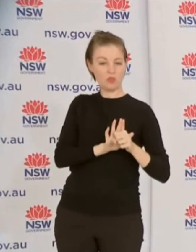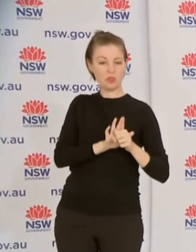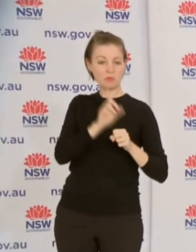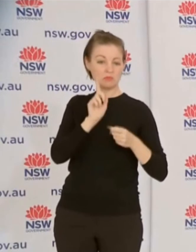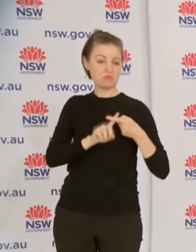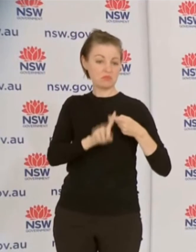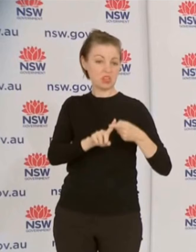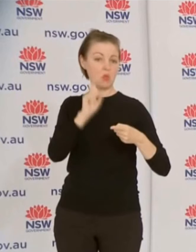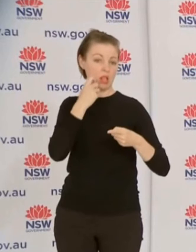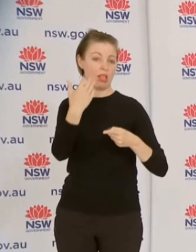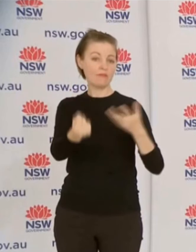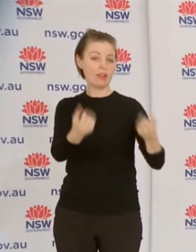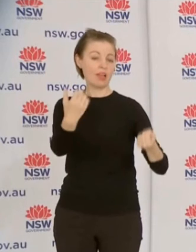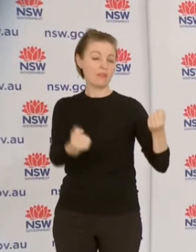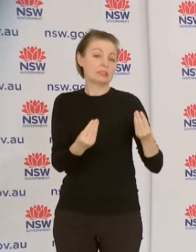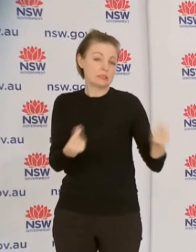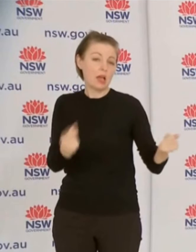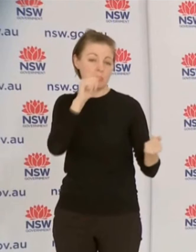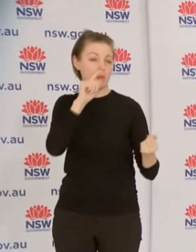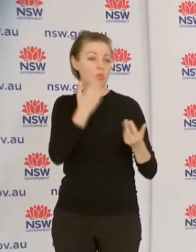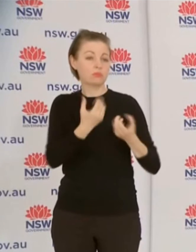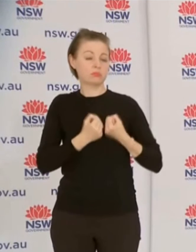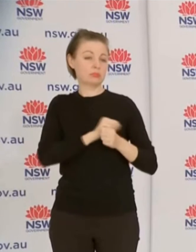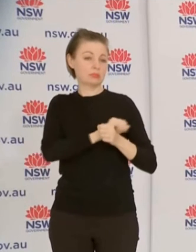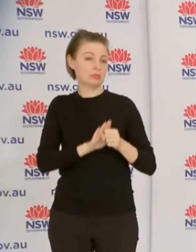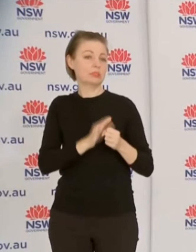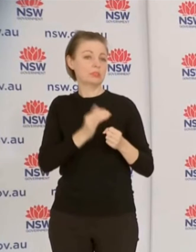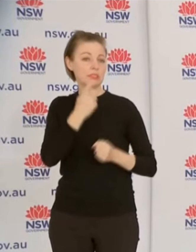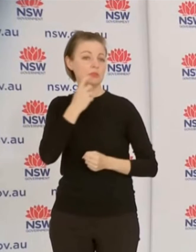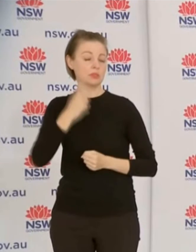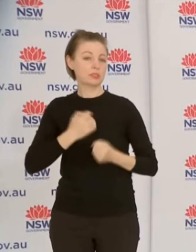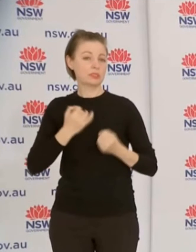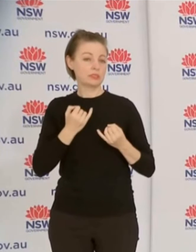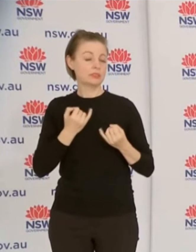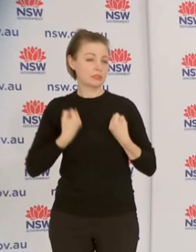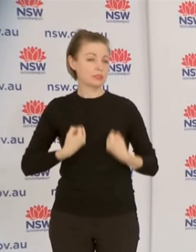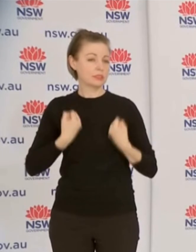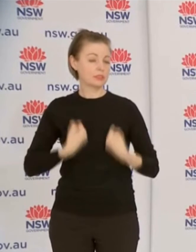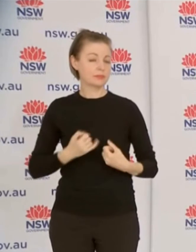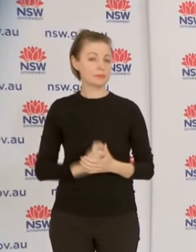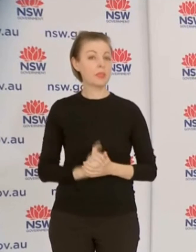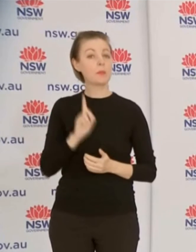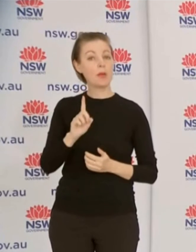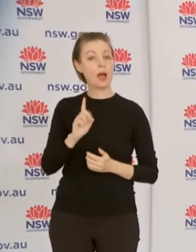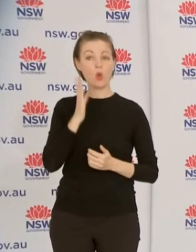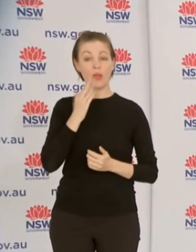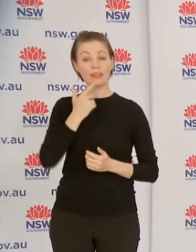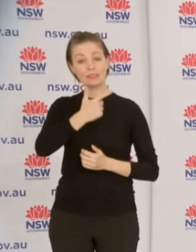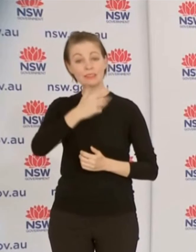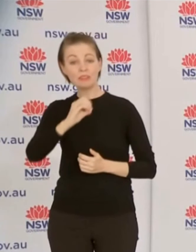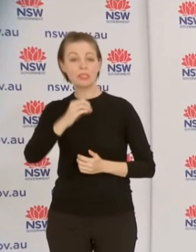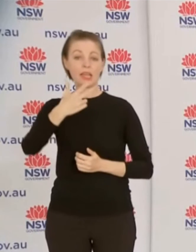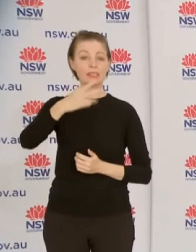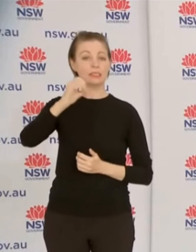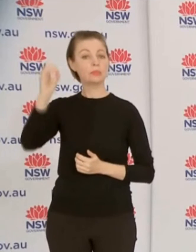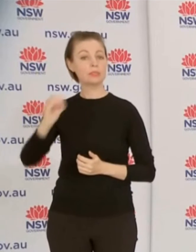Doherty report says in due course, when you're transitioning between 70% double dose and 80% double dose, as Dr. Chan and Minister Hazard and others have said on